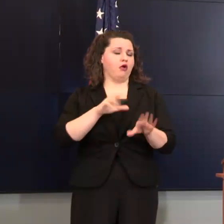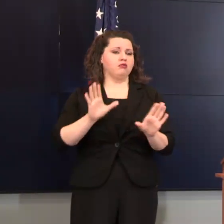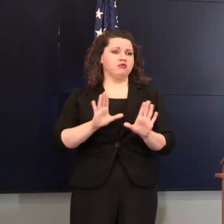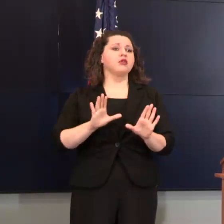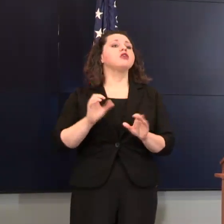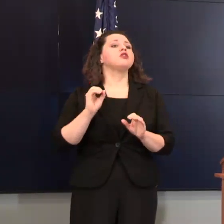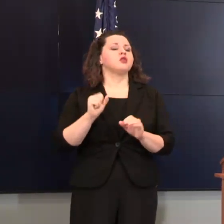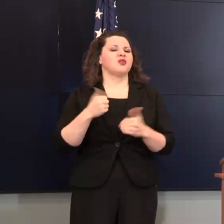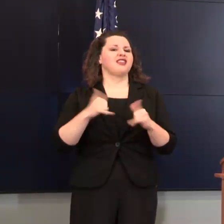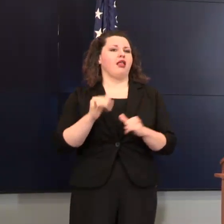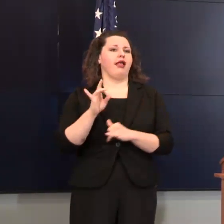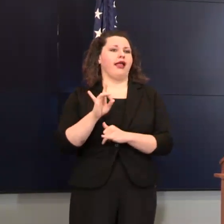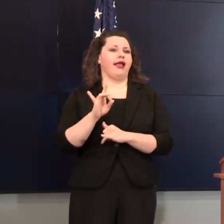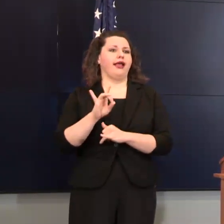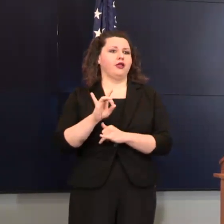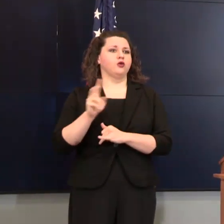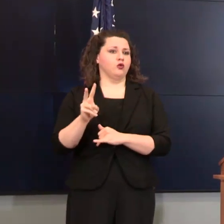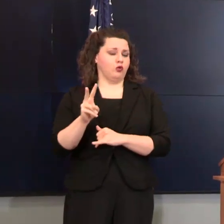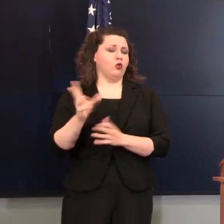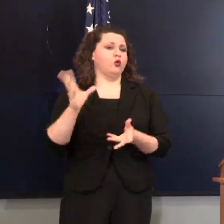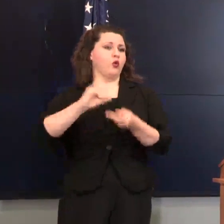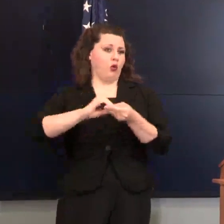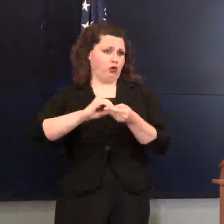positive cases for a total of